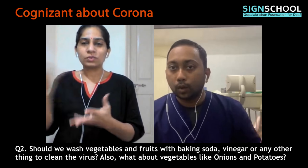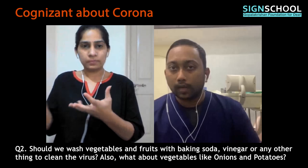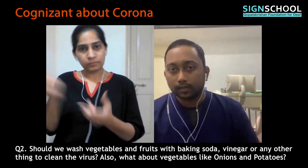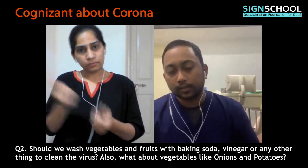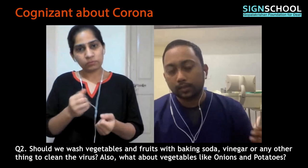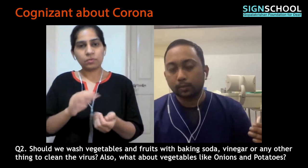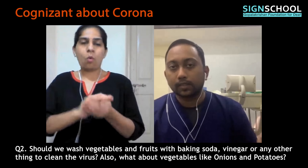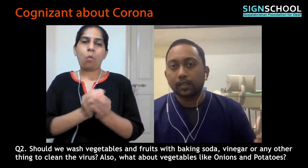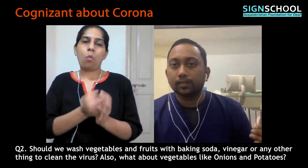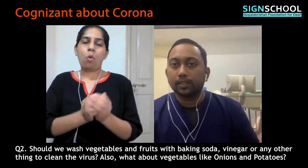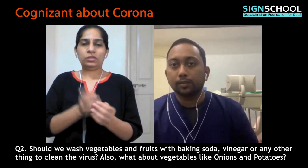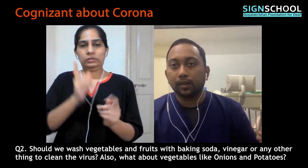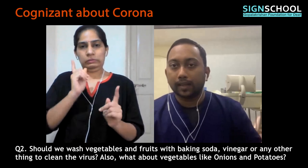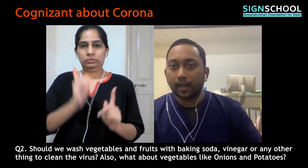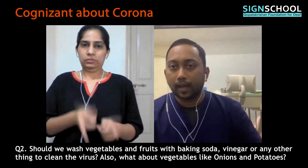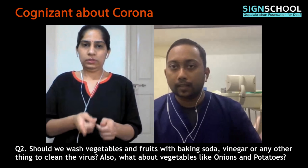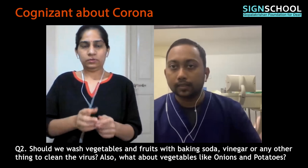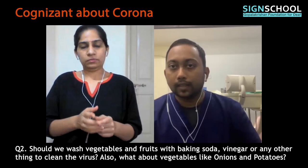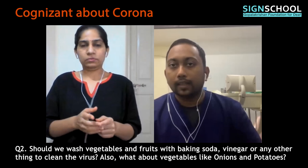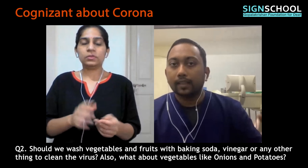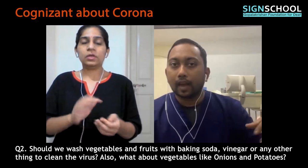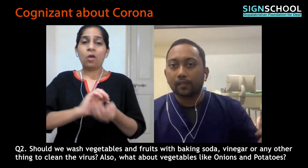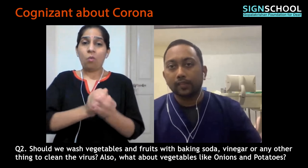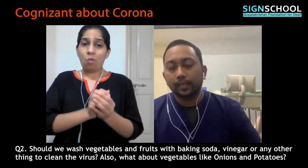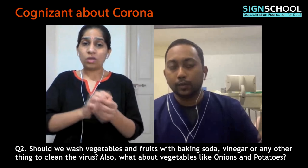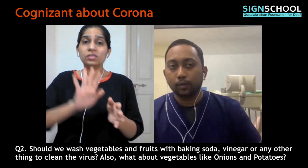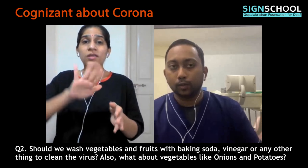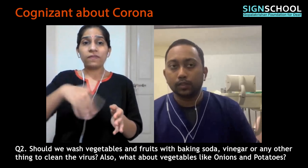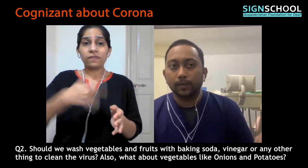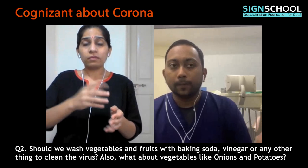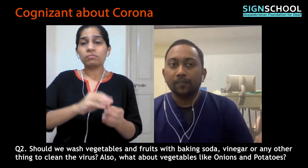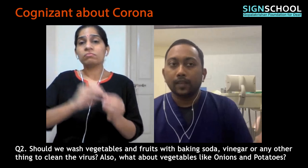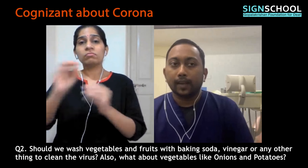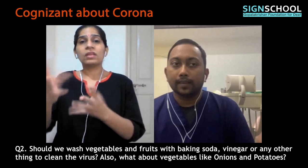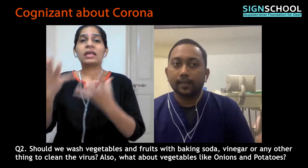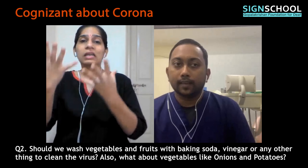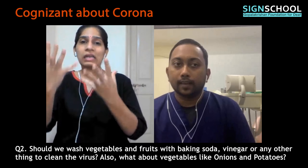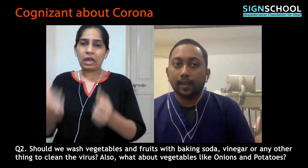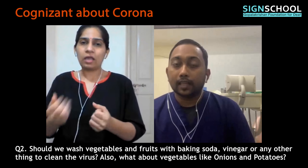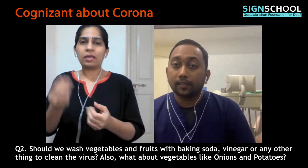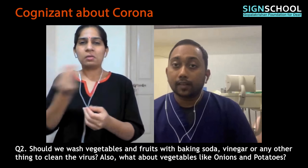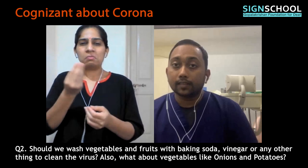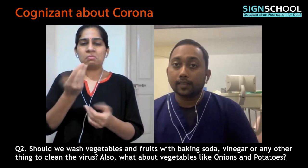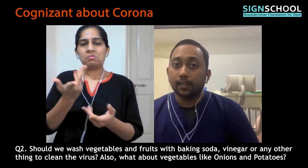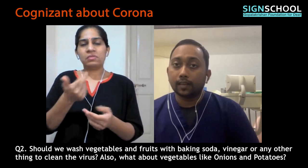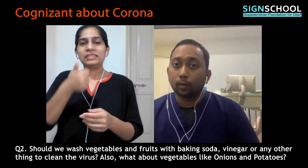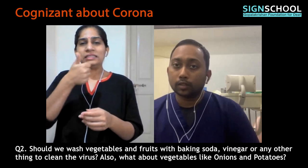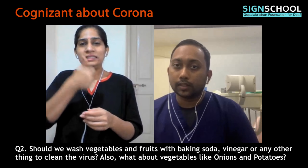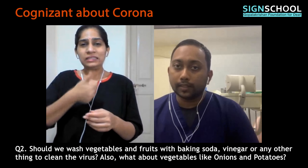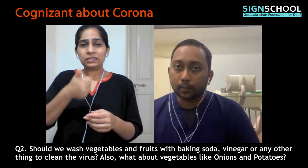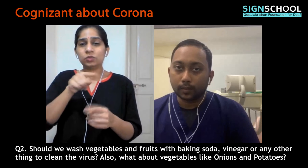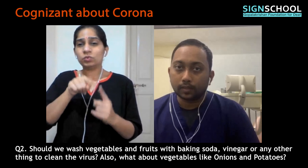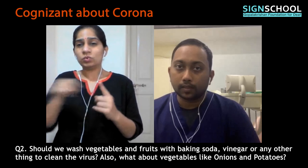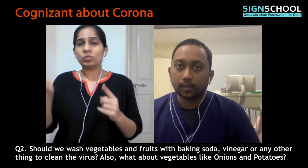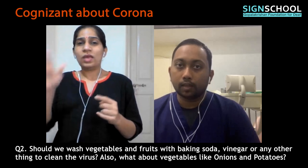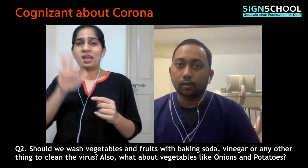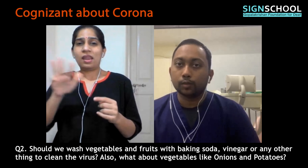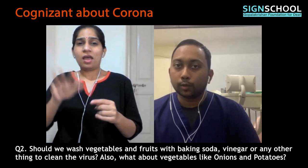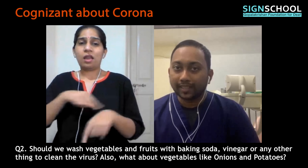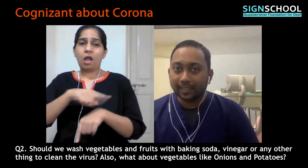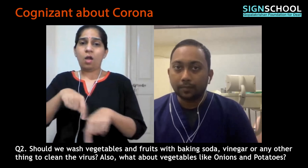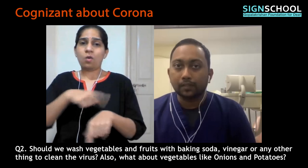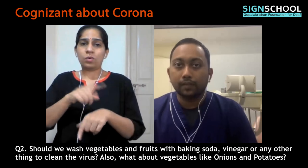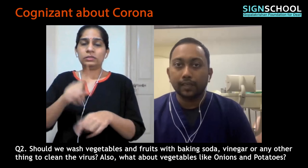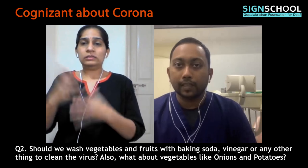for few hours. That's I would say to 6 to 9 hours. After that, you use it. And as far as washing it with